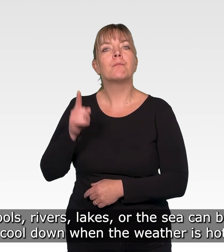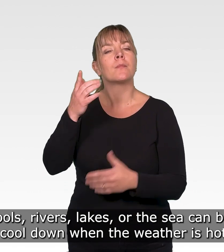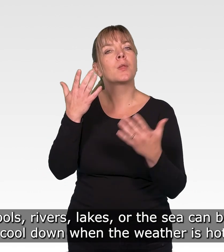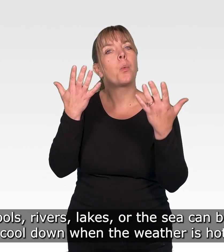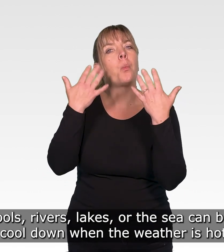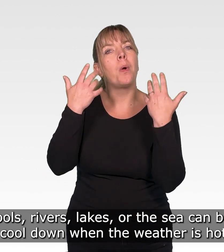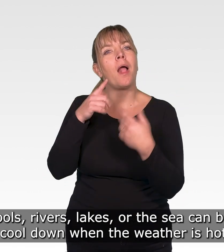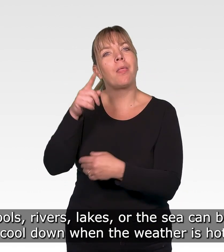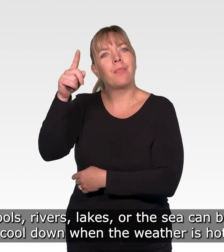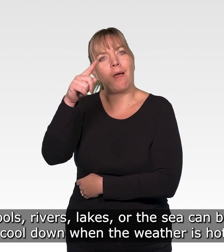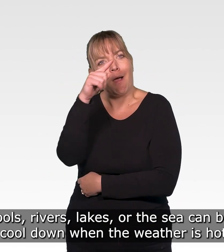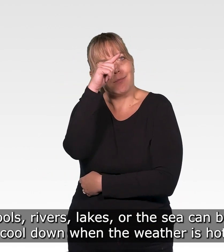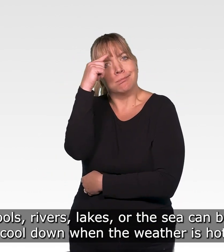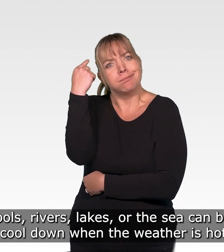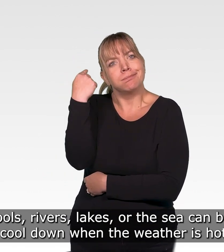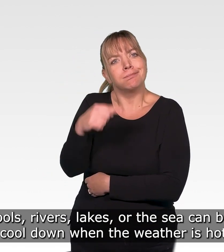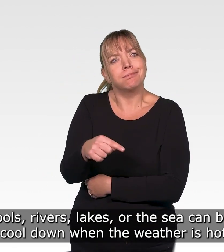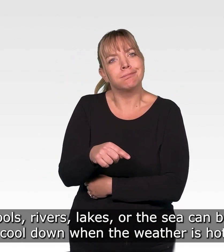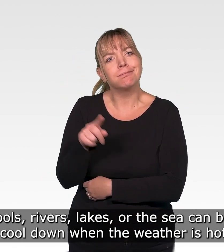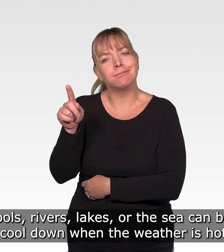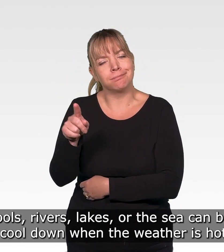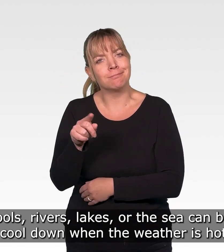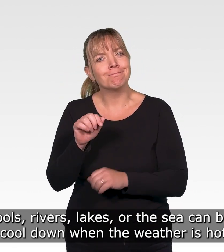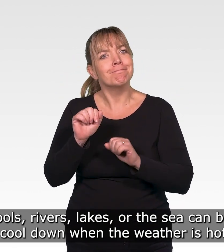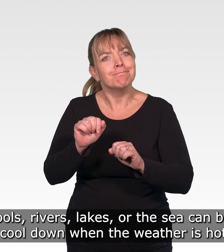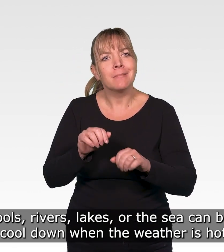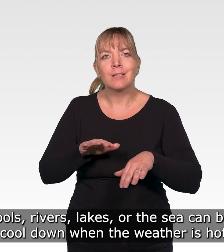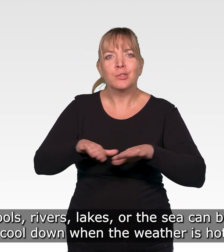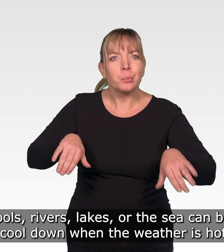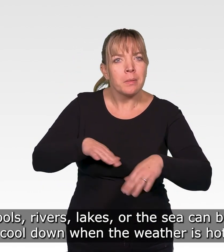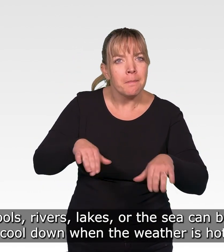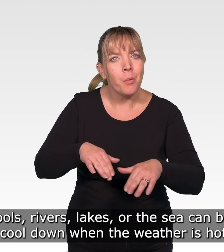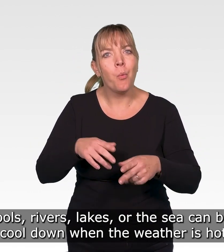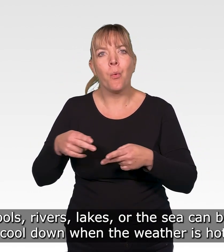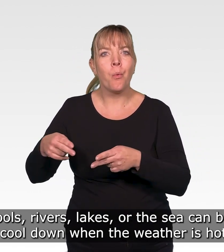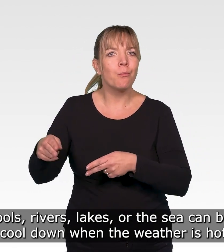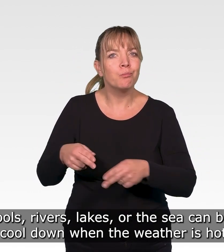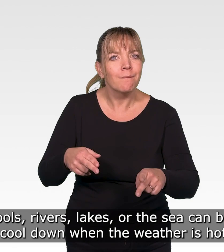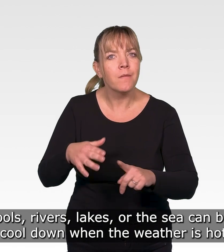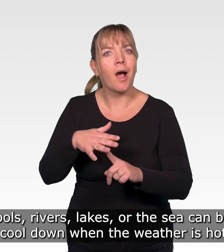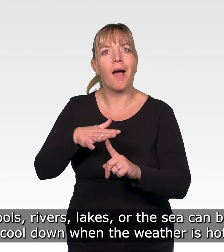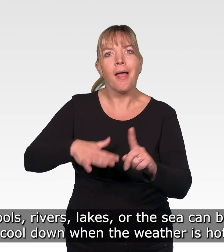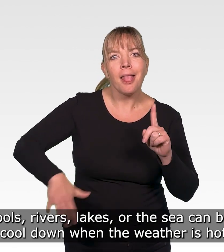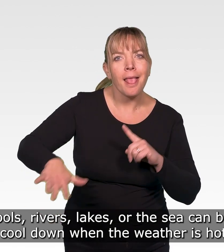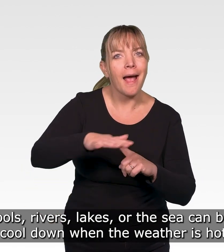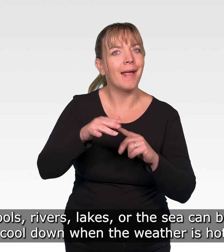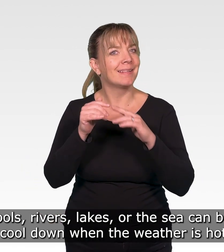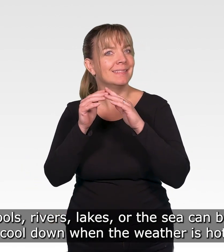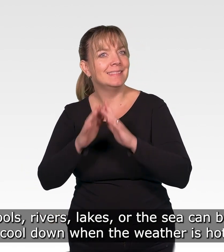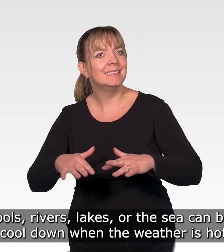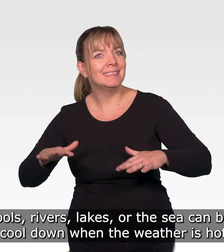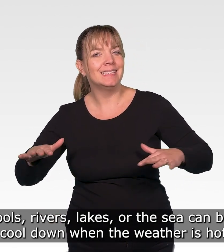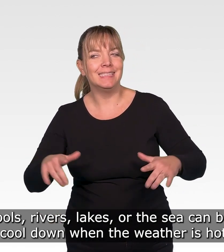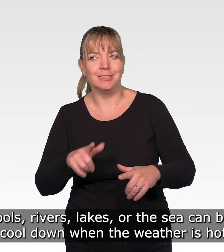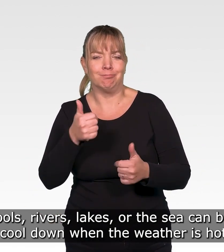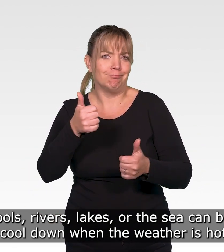Swimming pools, rivers, lakes, or the sea can be a fun way to cool down when the weather is hot.